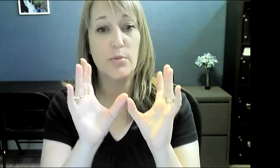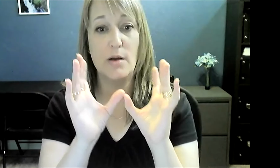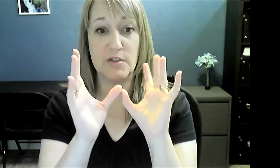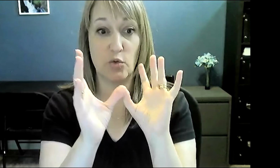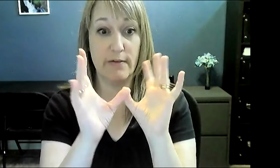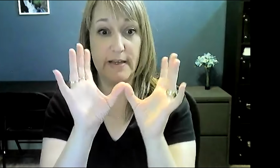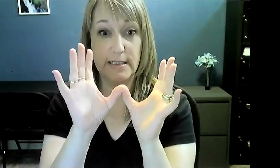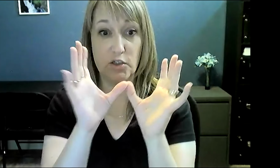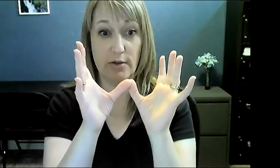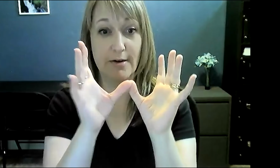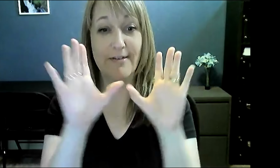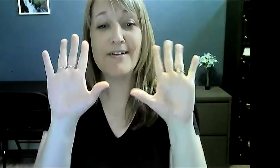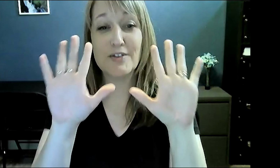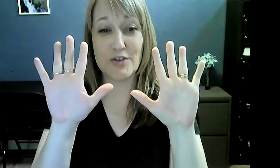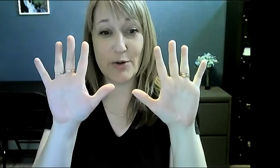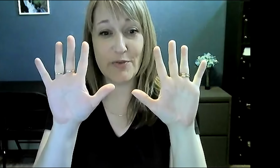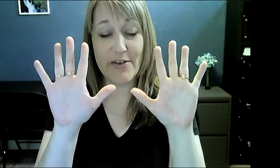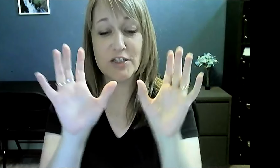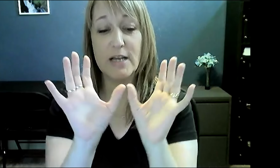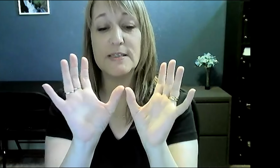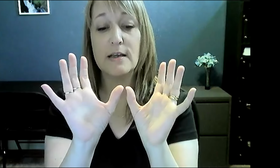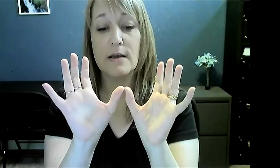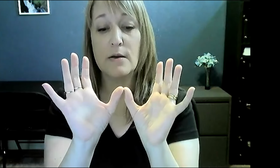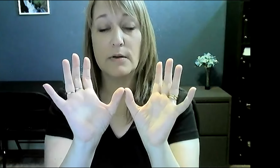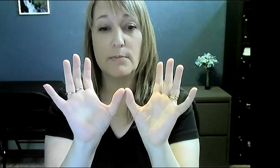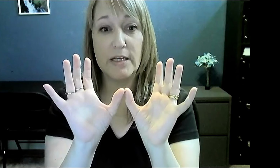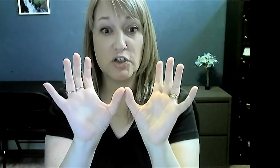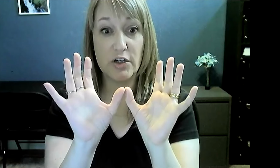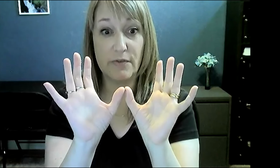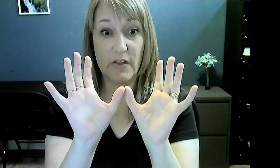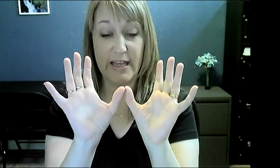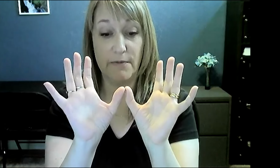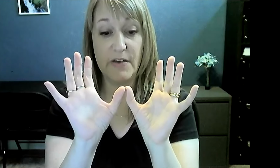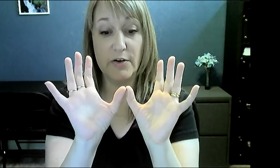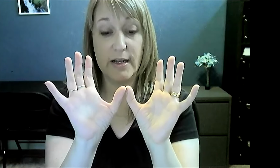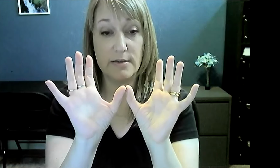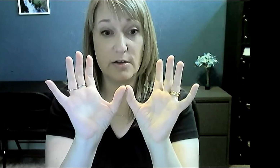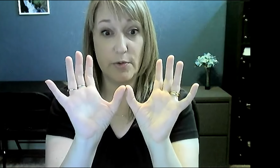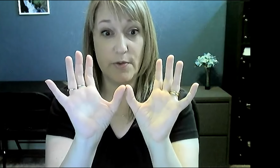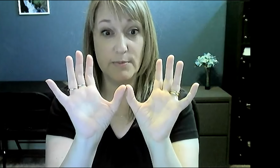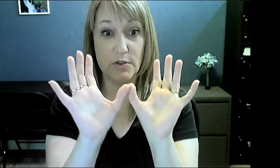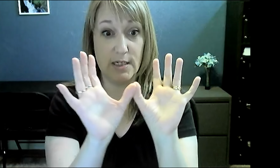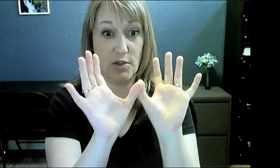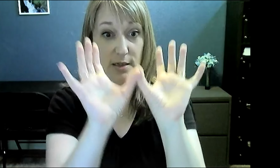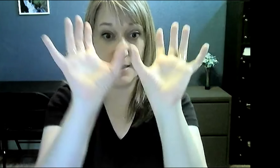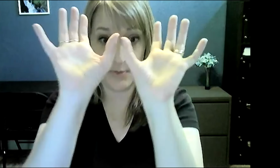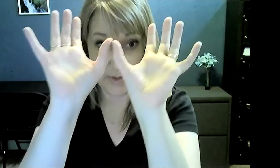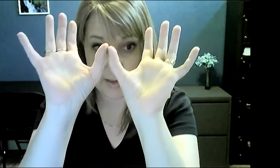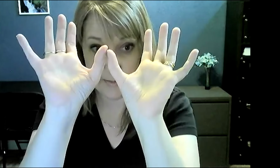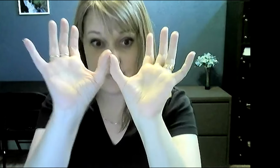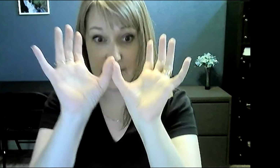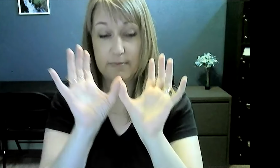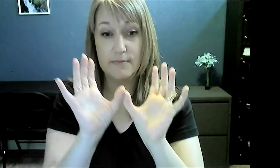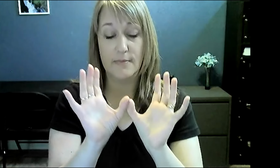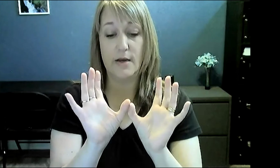palms sort of face each other. So start with 5 hand shapes. Make sure your fingernails on your thumbs are touching. That's really how it